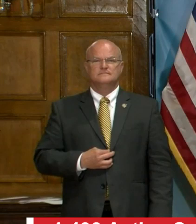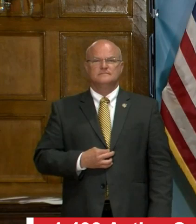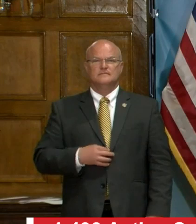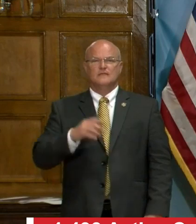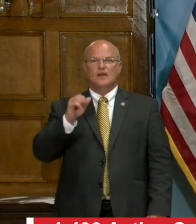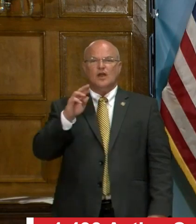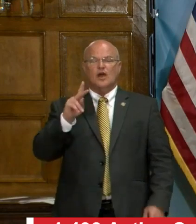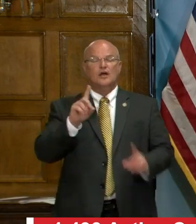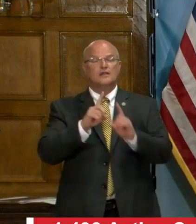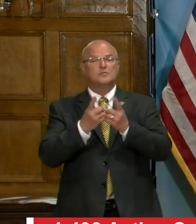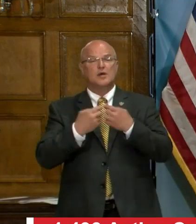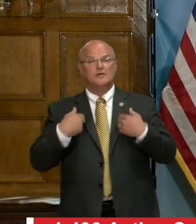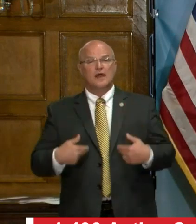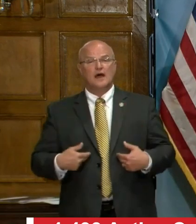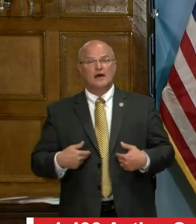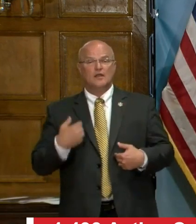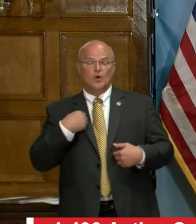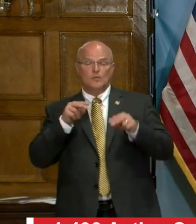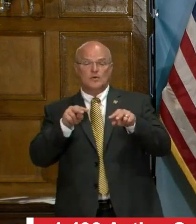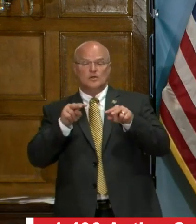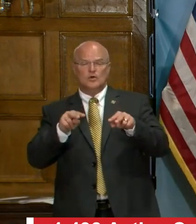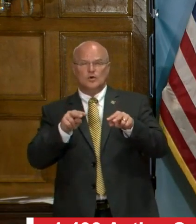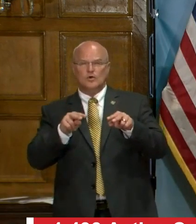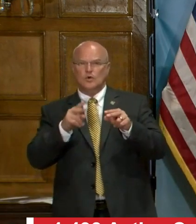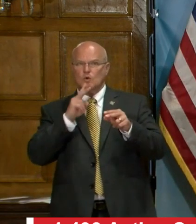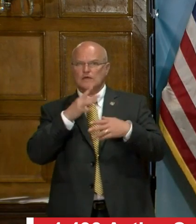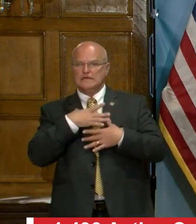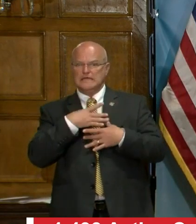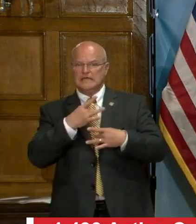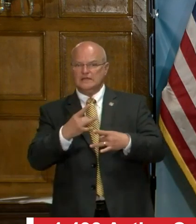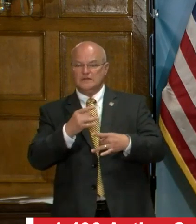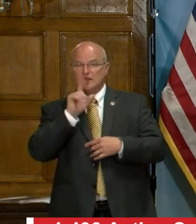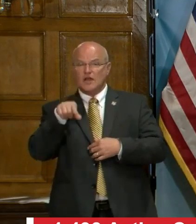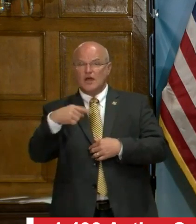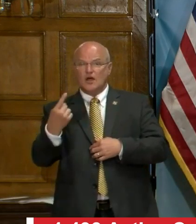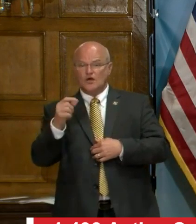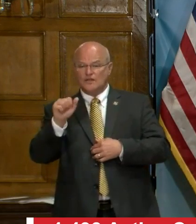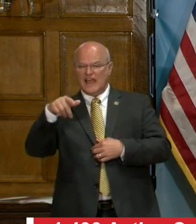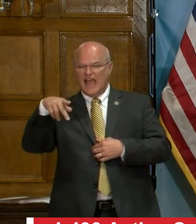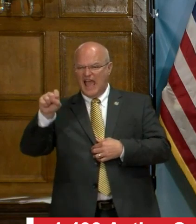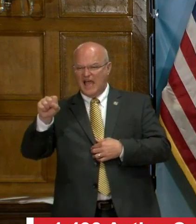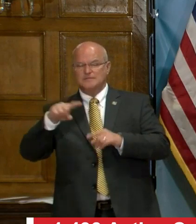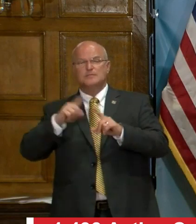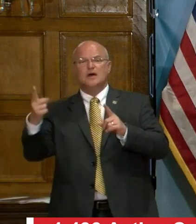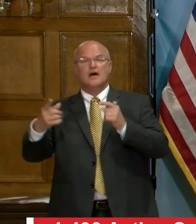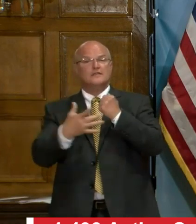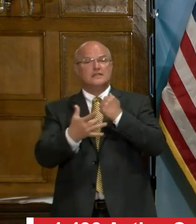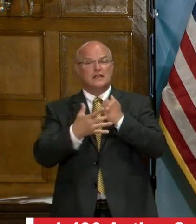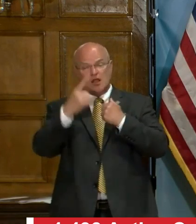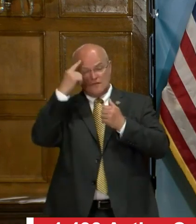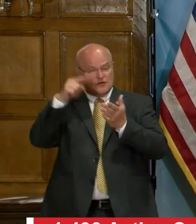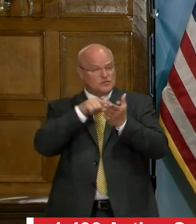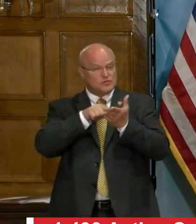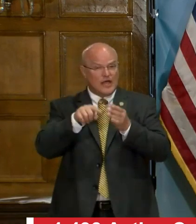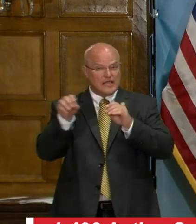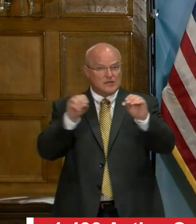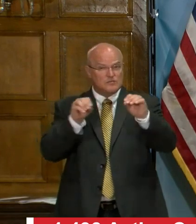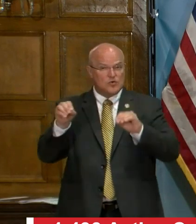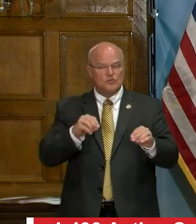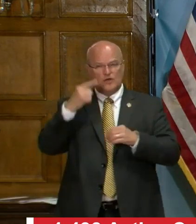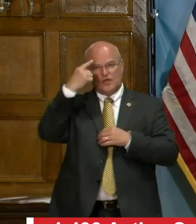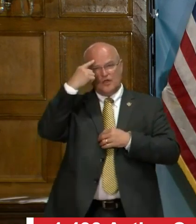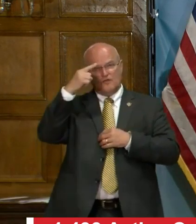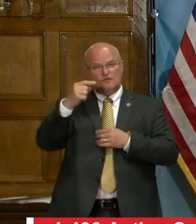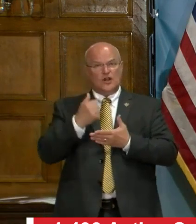At the Arkansas Department of Health, we've been looking with keen interest at not just those apps, but other technologies for tracking movement,